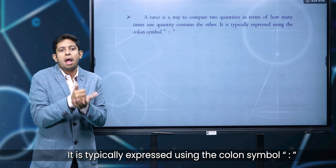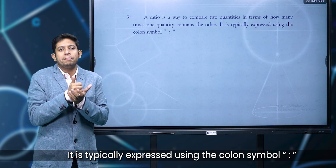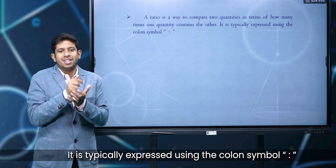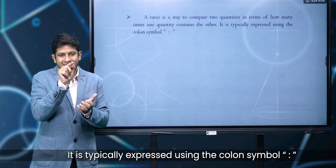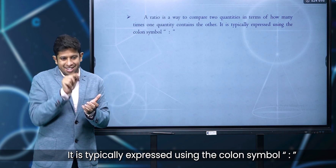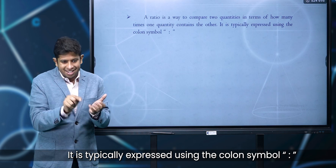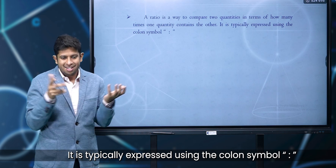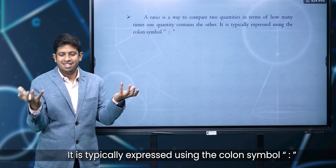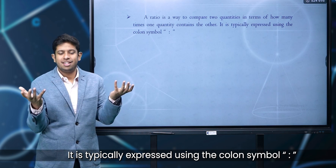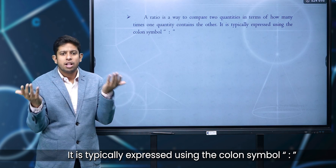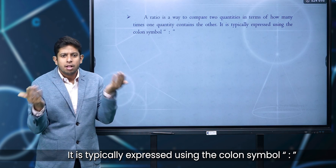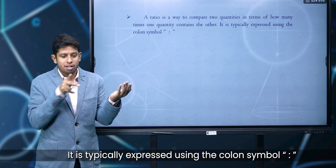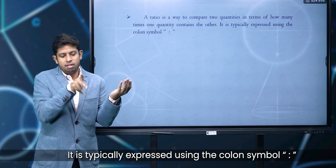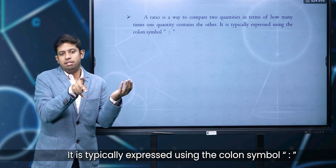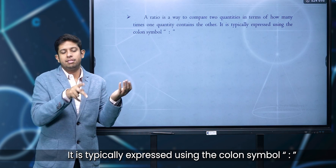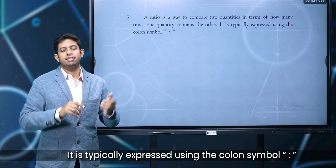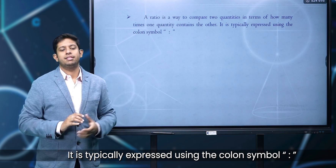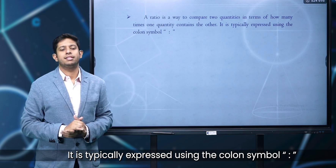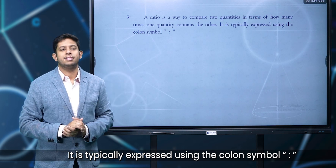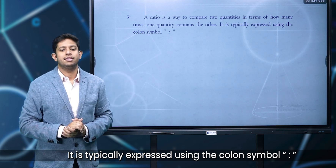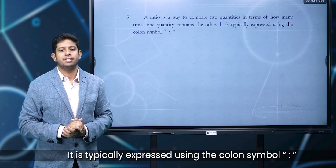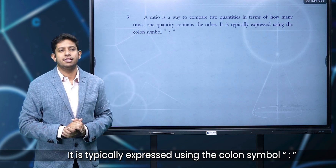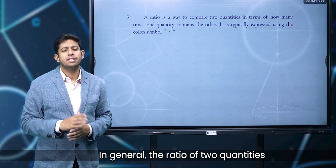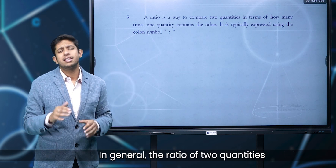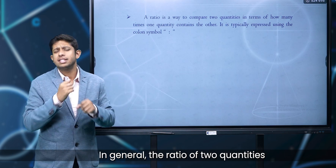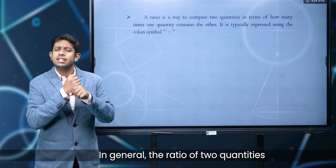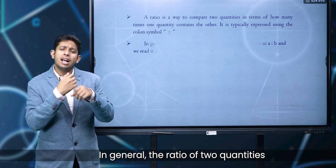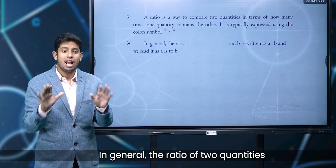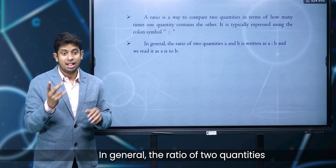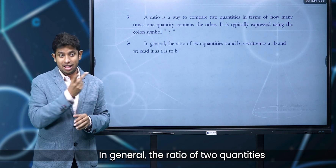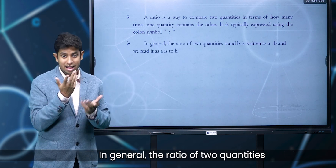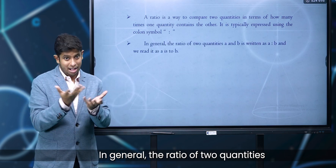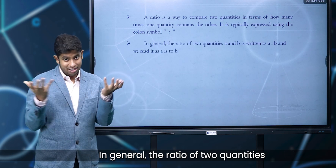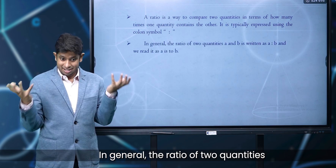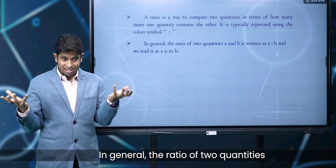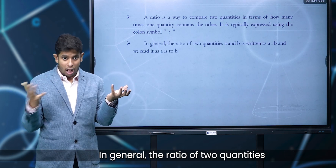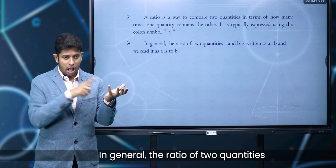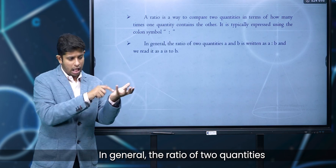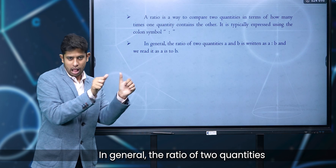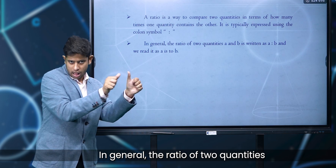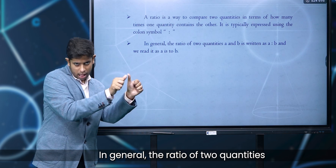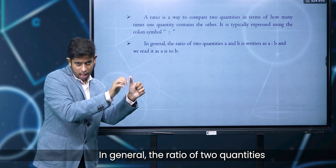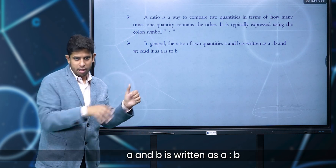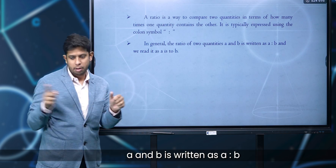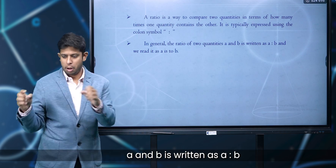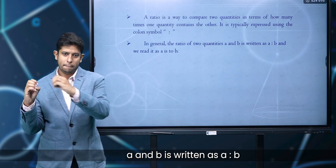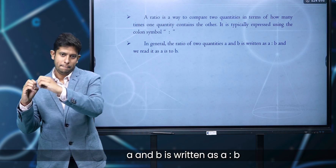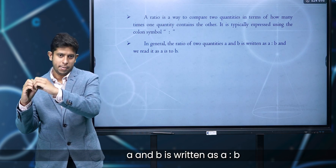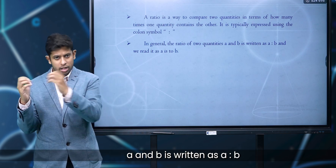It is typically expressed using the colon symbol. In general, the ratio of two quantities A and B is